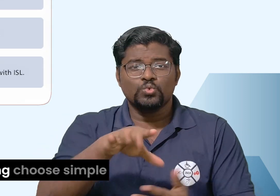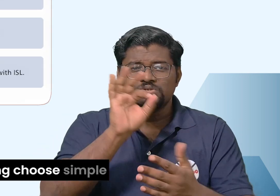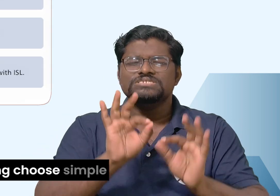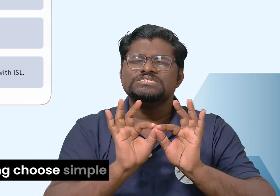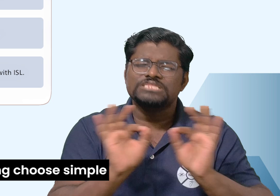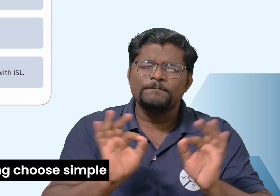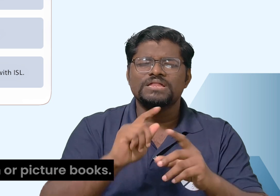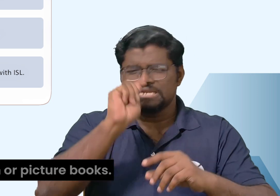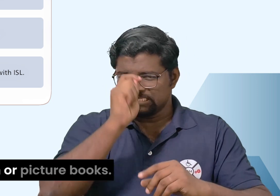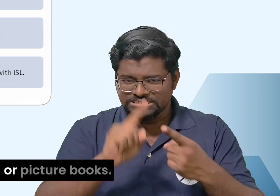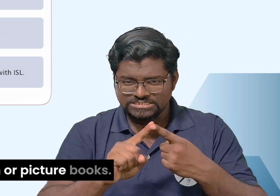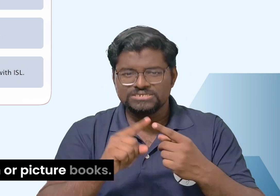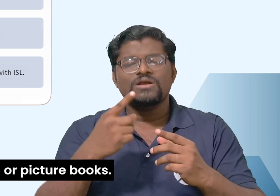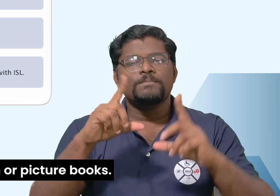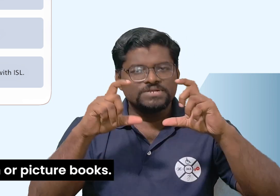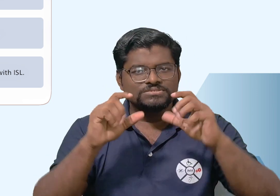Choose simple English or picture books.